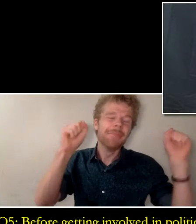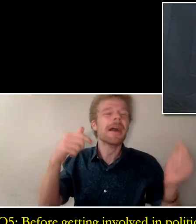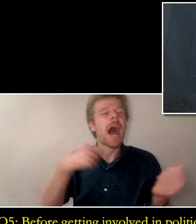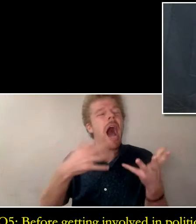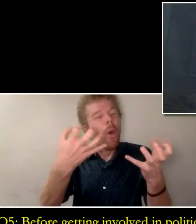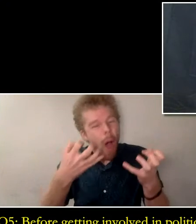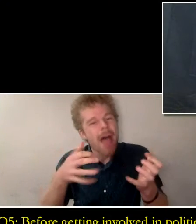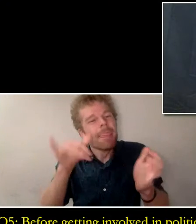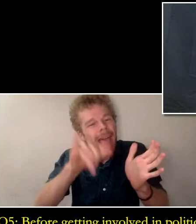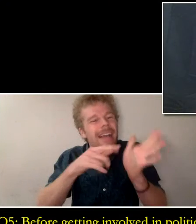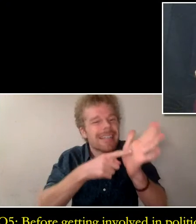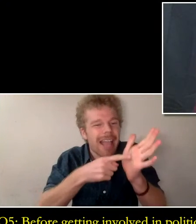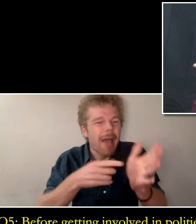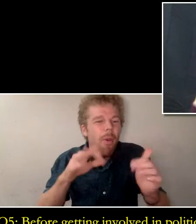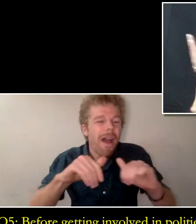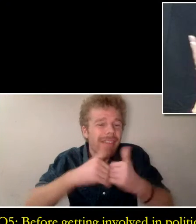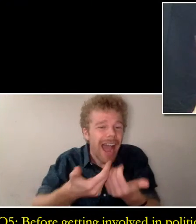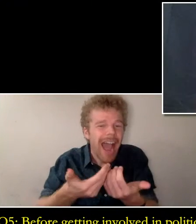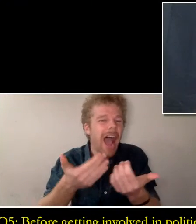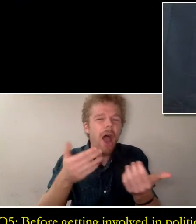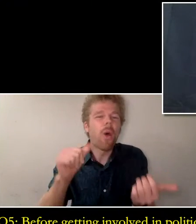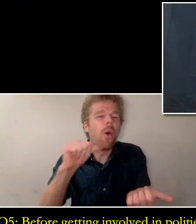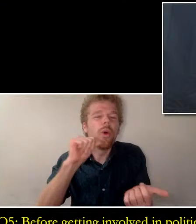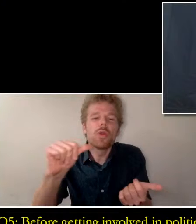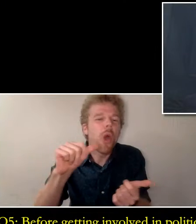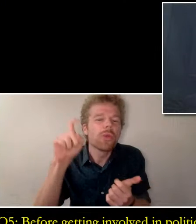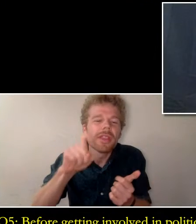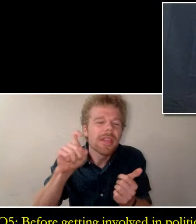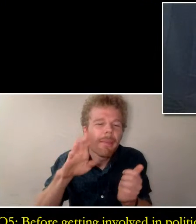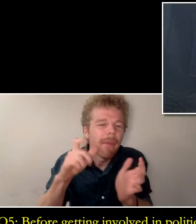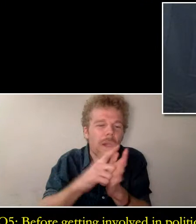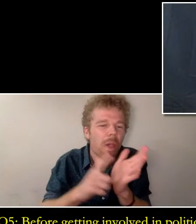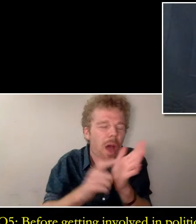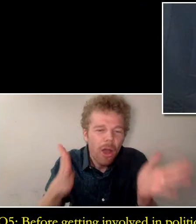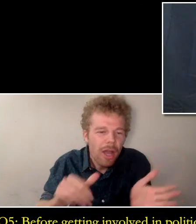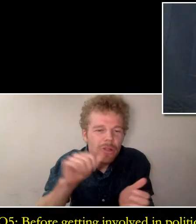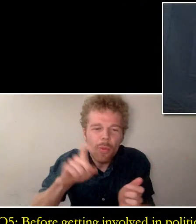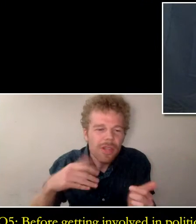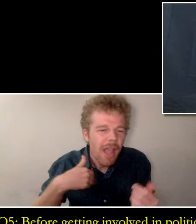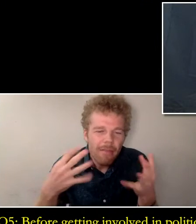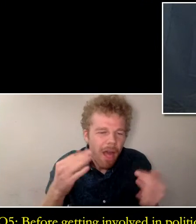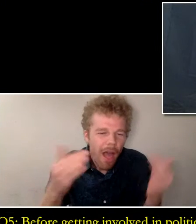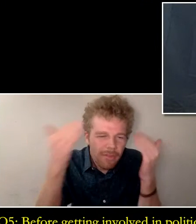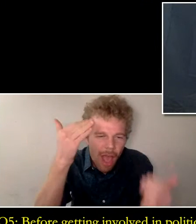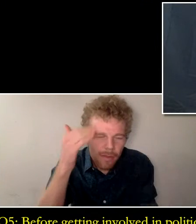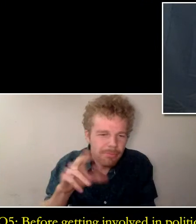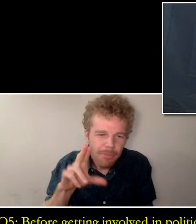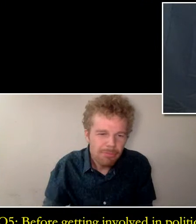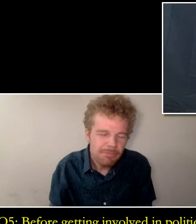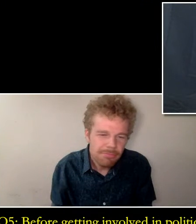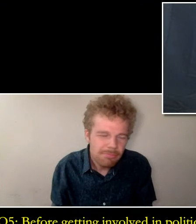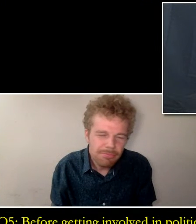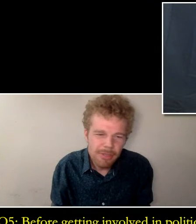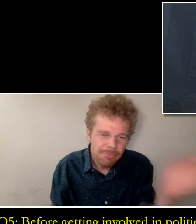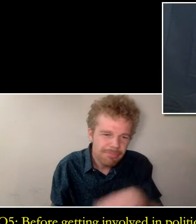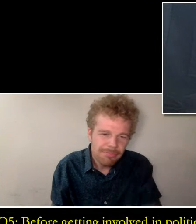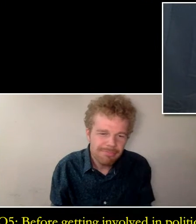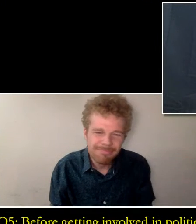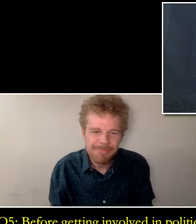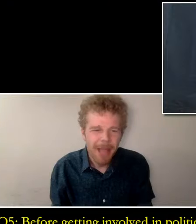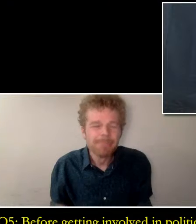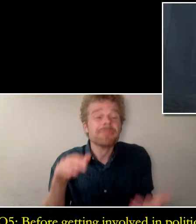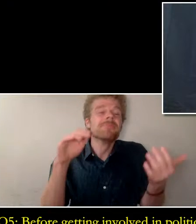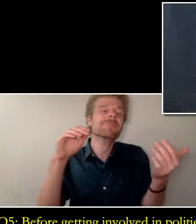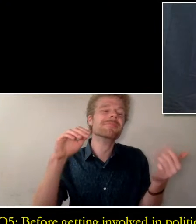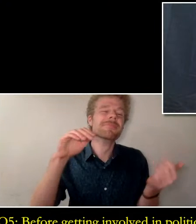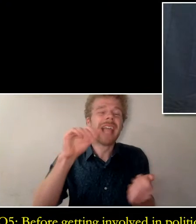opponent had tons of experience, extensive experience in the law, and I still won. So I think to Rico's point,